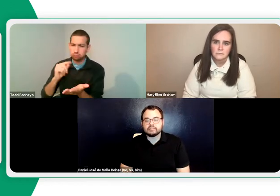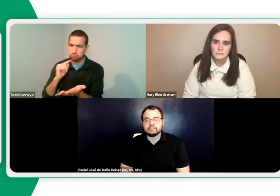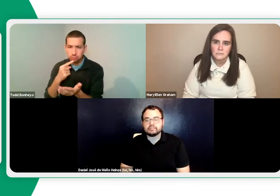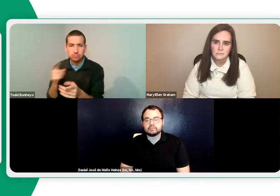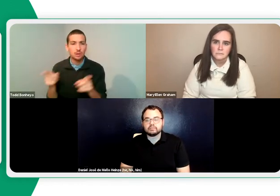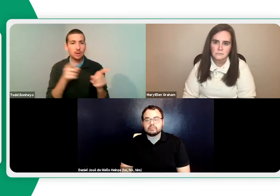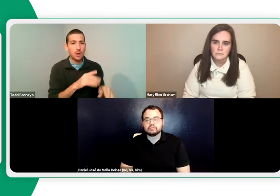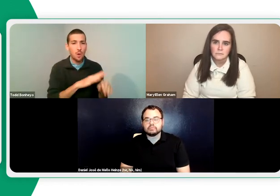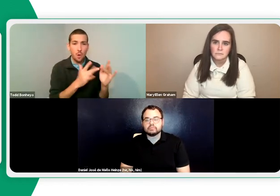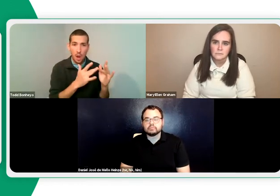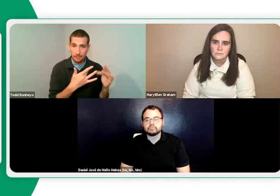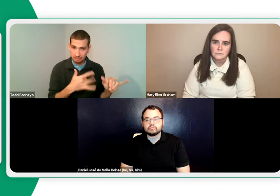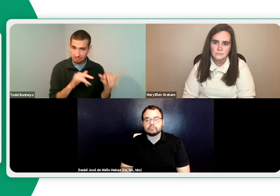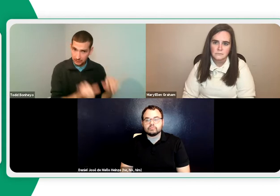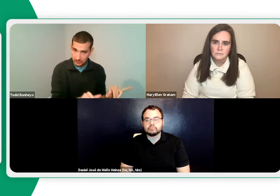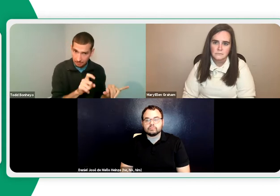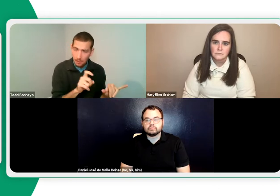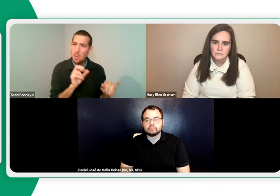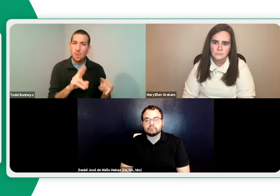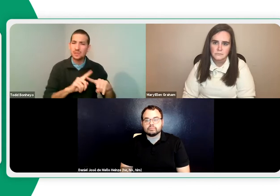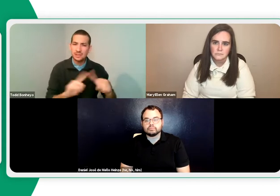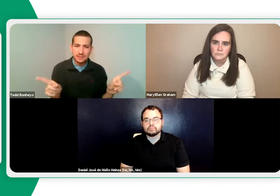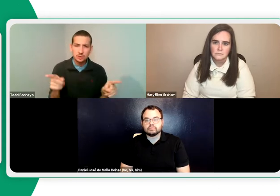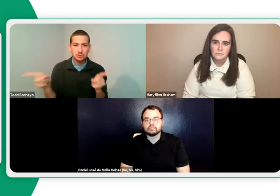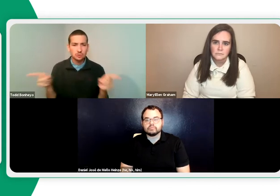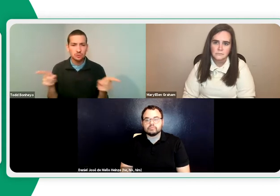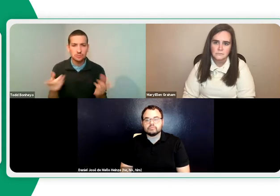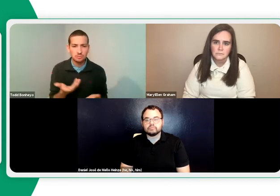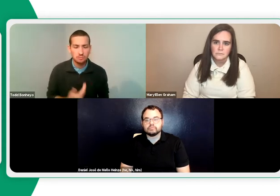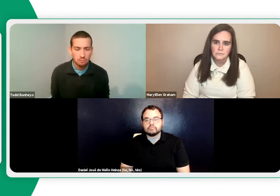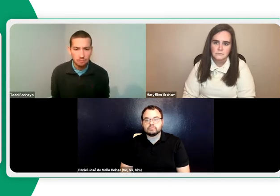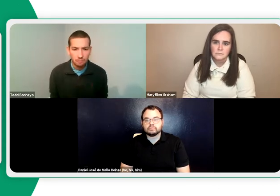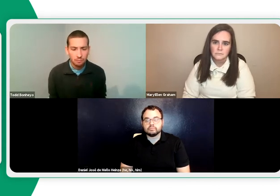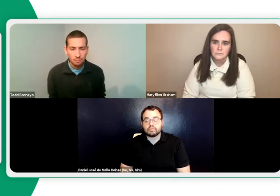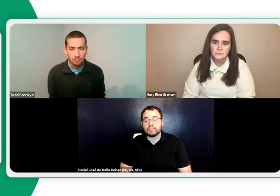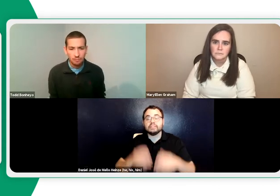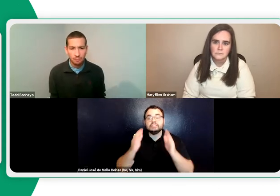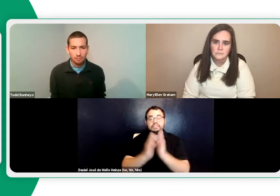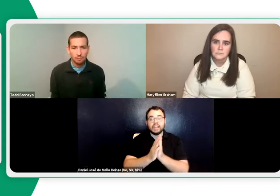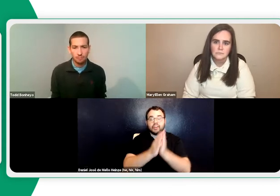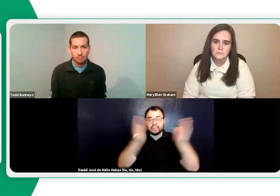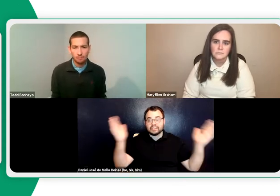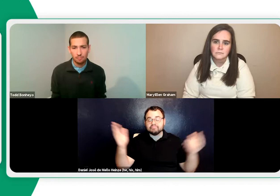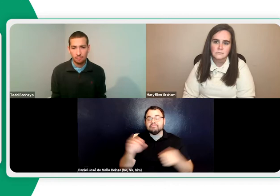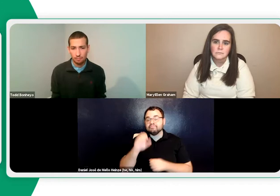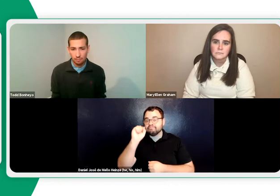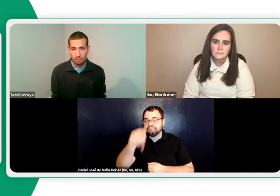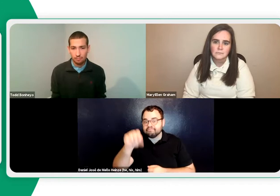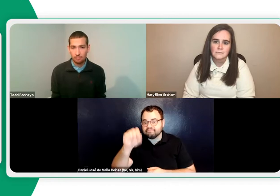let's say in the classroom, it was a very motivated, highly motivated student. Has that changed in that transition to online or